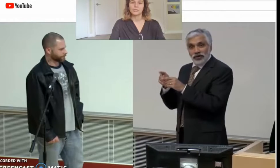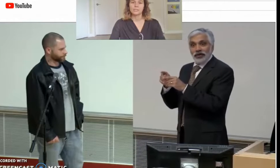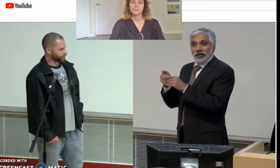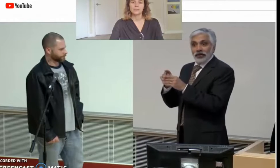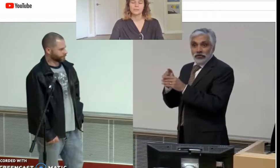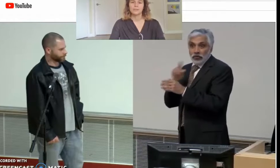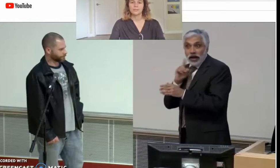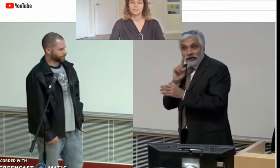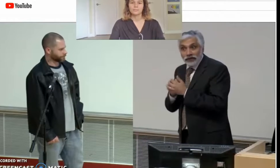generations.